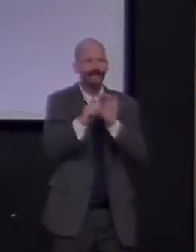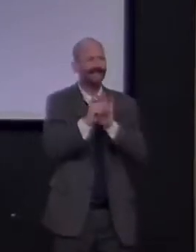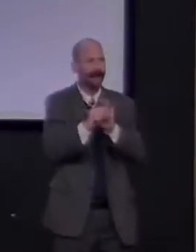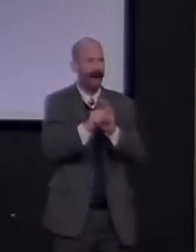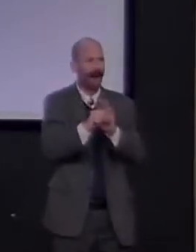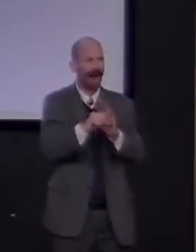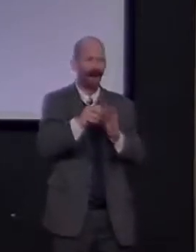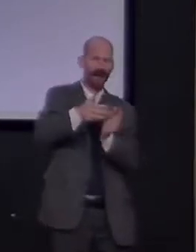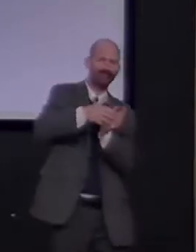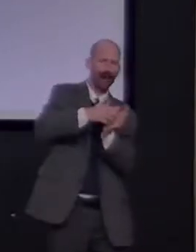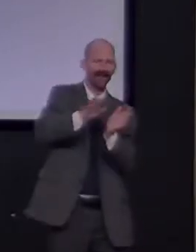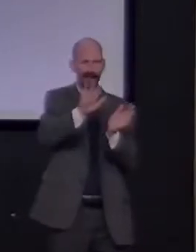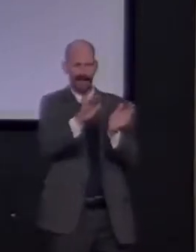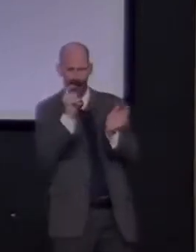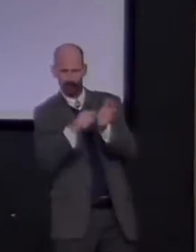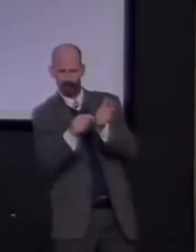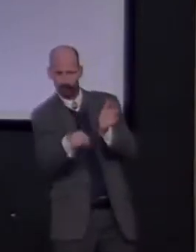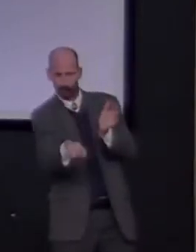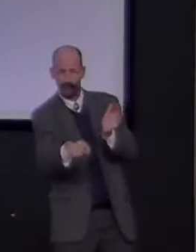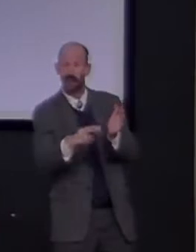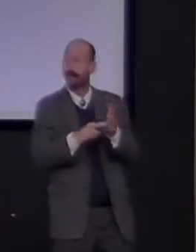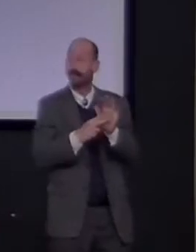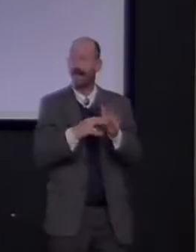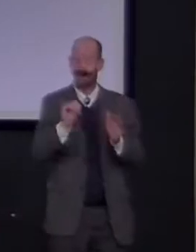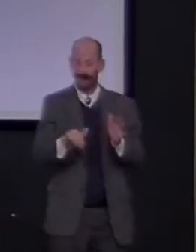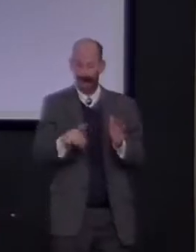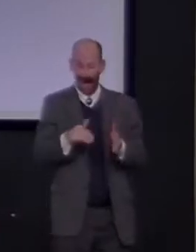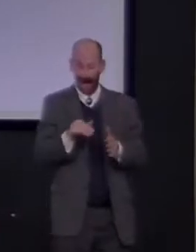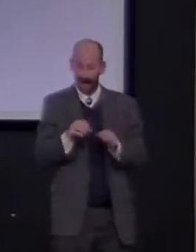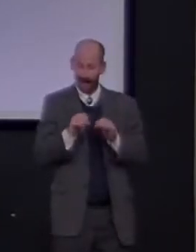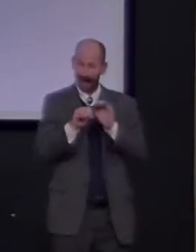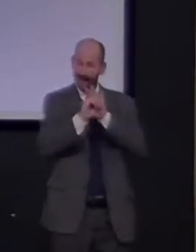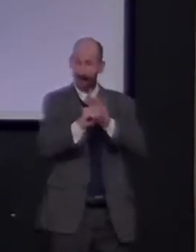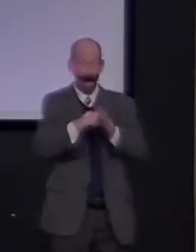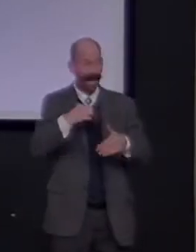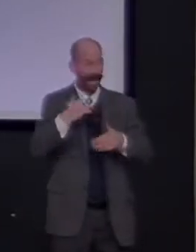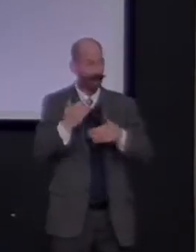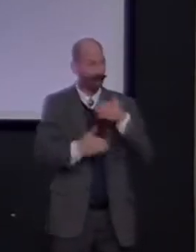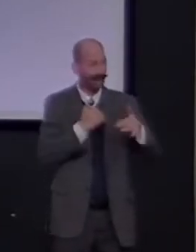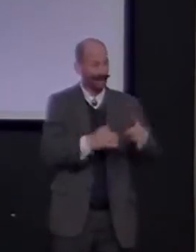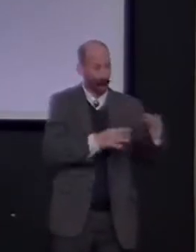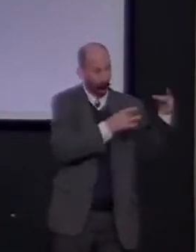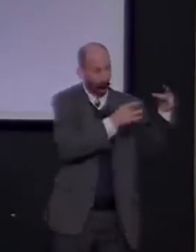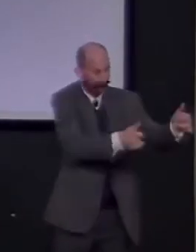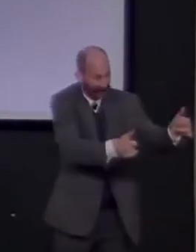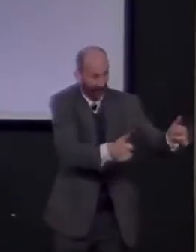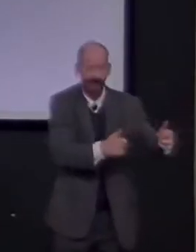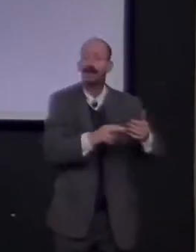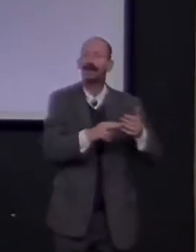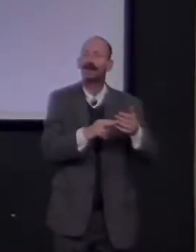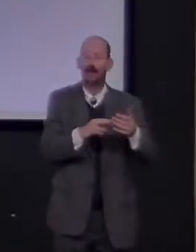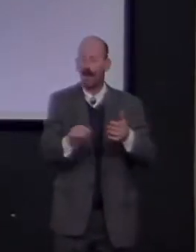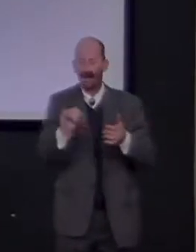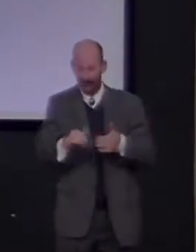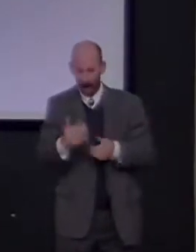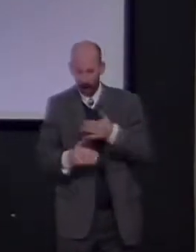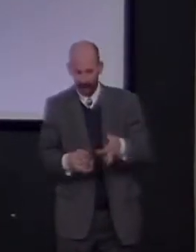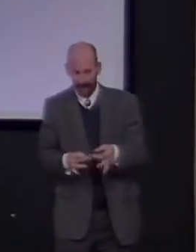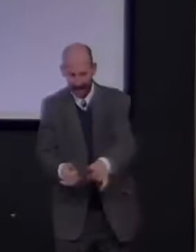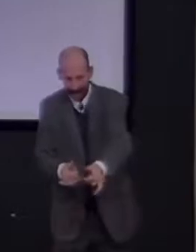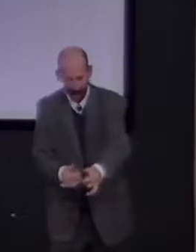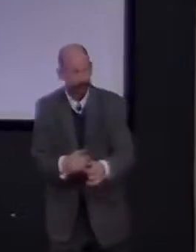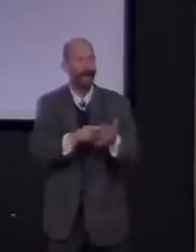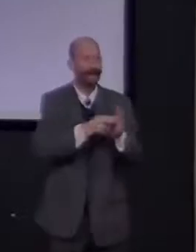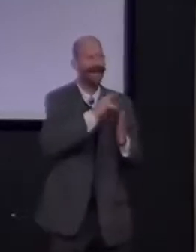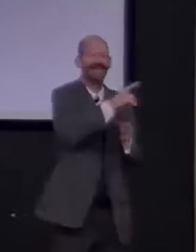the efficiency of non-symbolic processing should correlate with symbolic math. Let me unpack that a bit more. The notion here